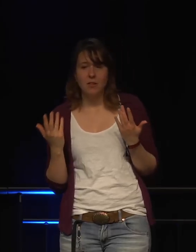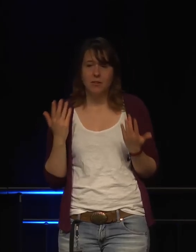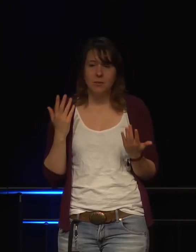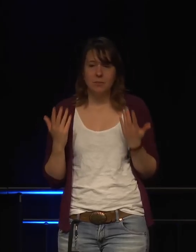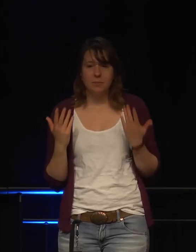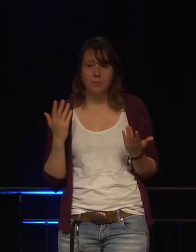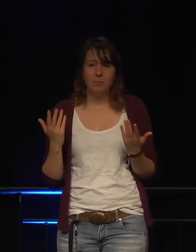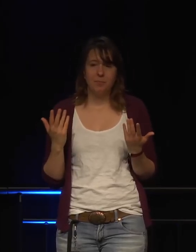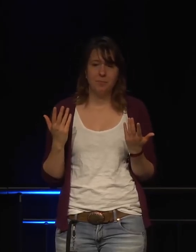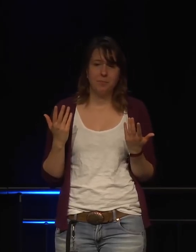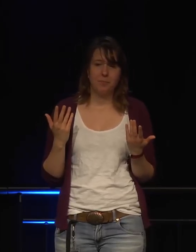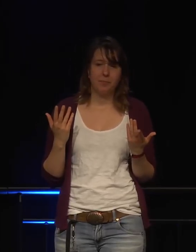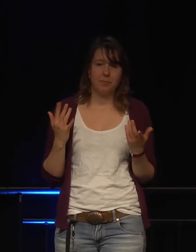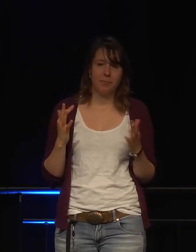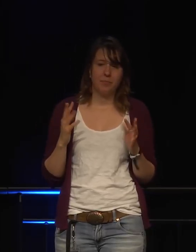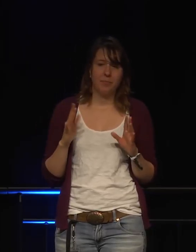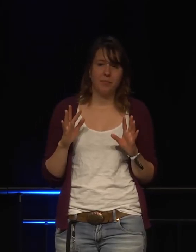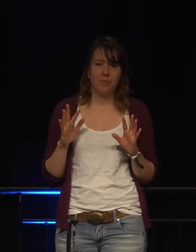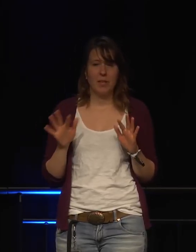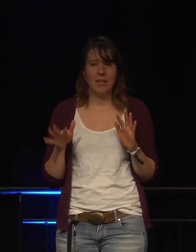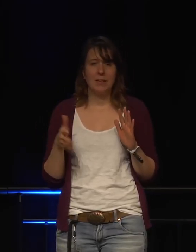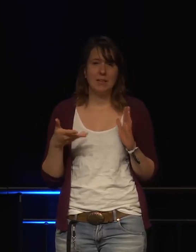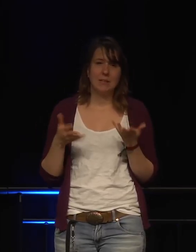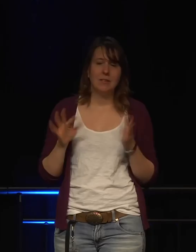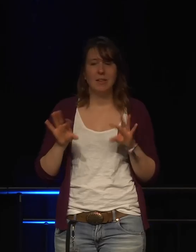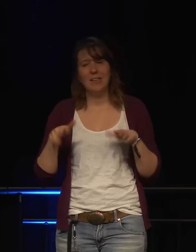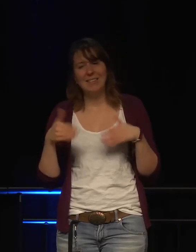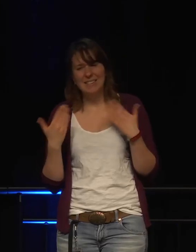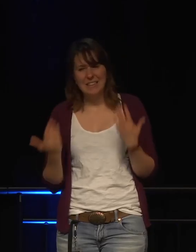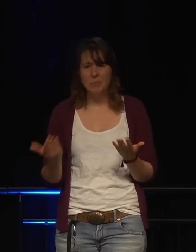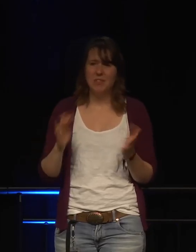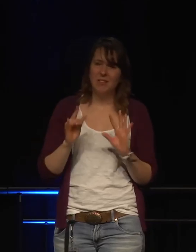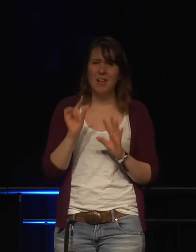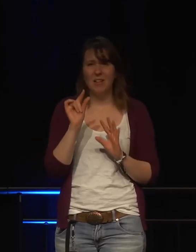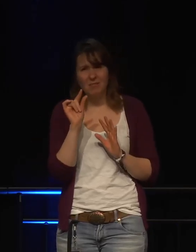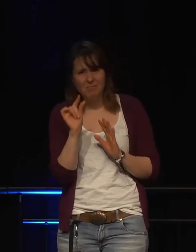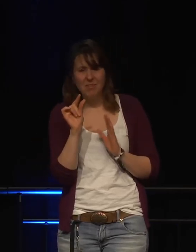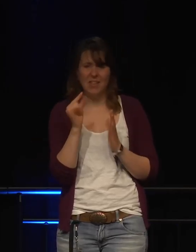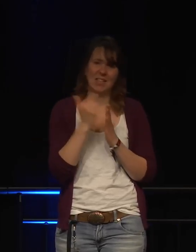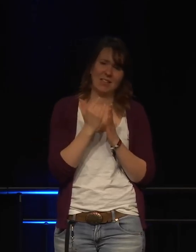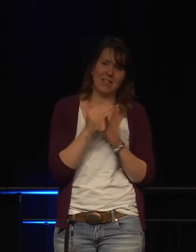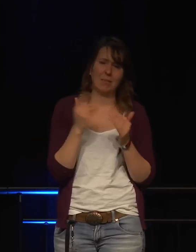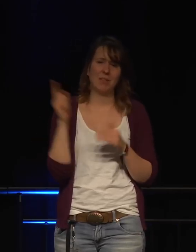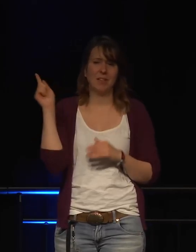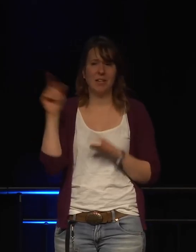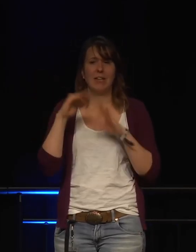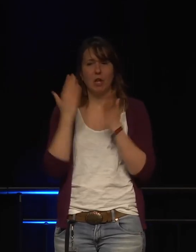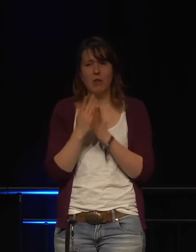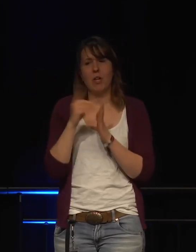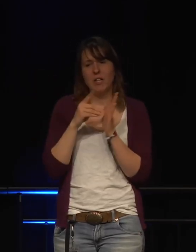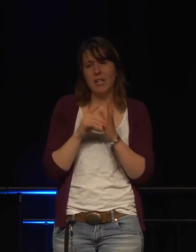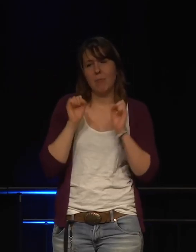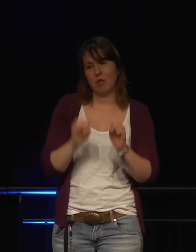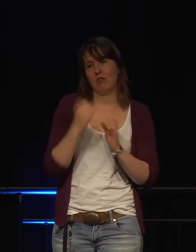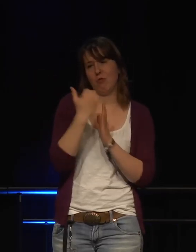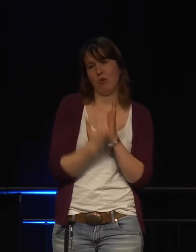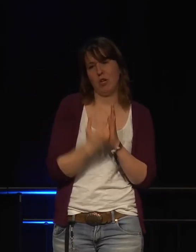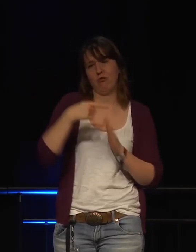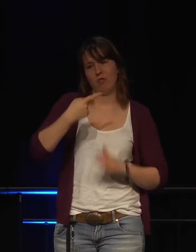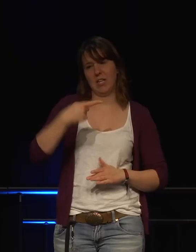Regulation that is not existing at the moment. But there is some regulation that